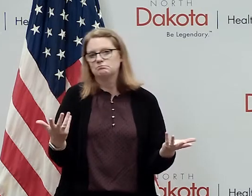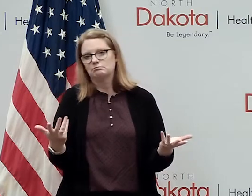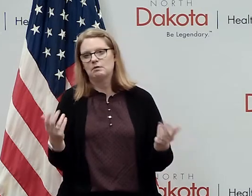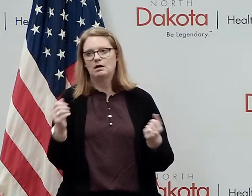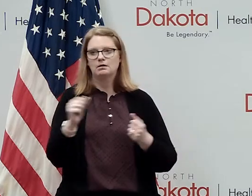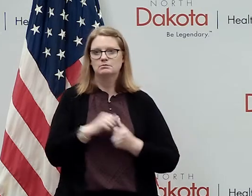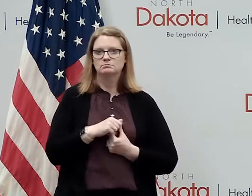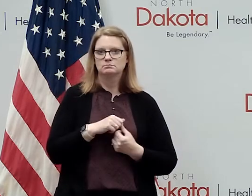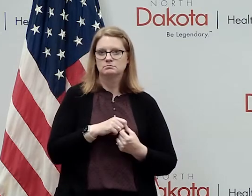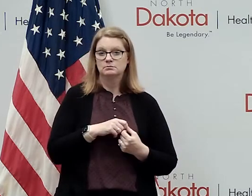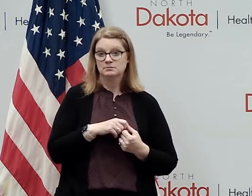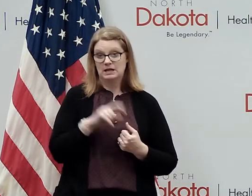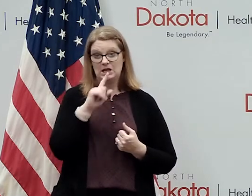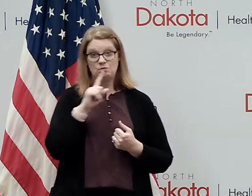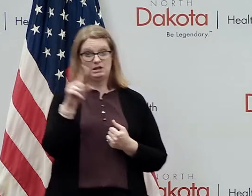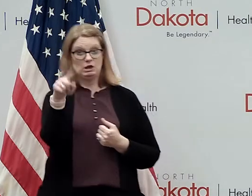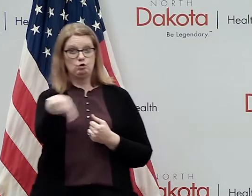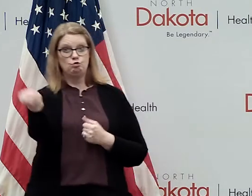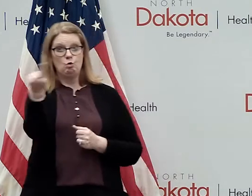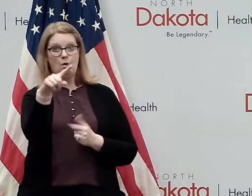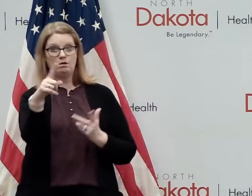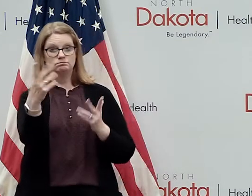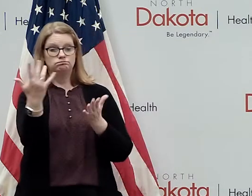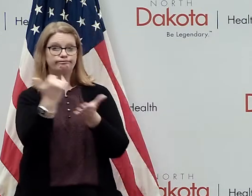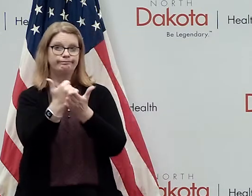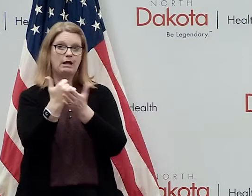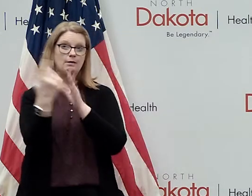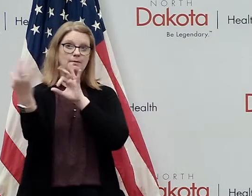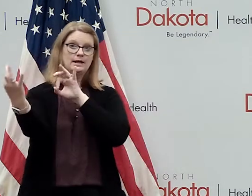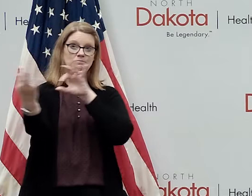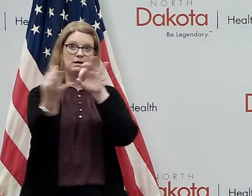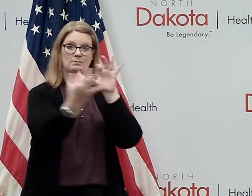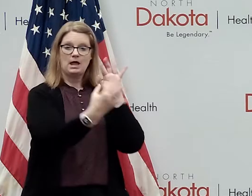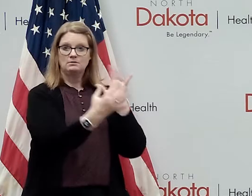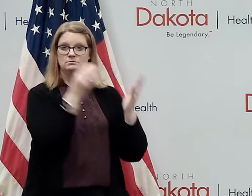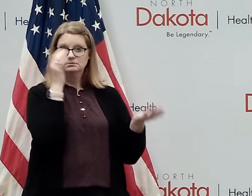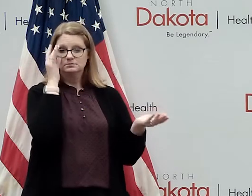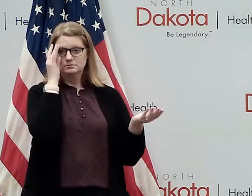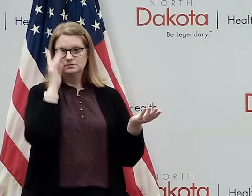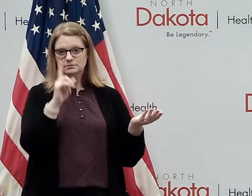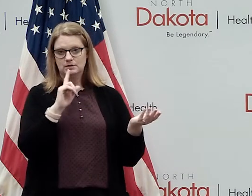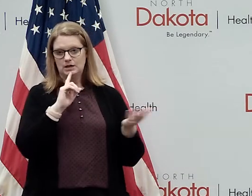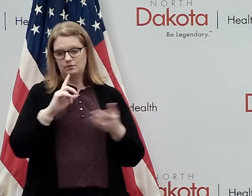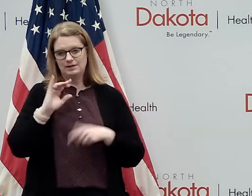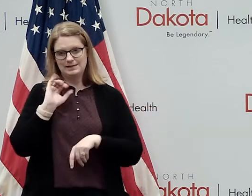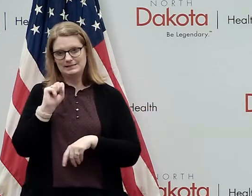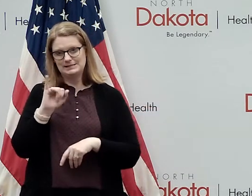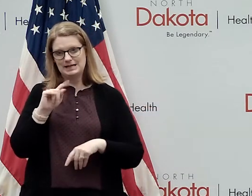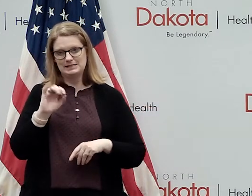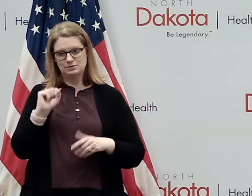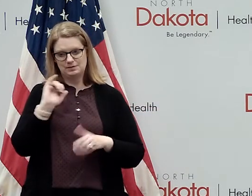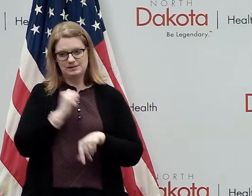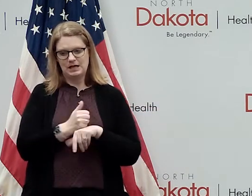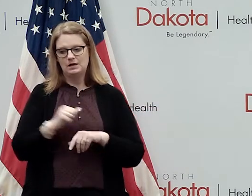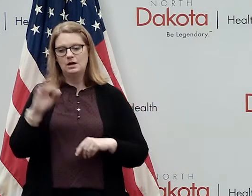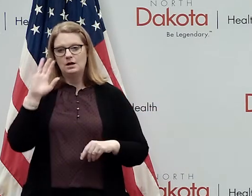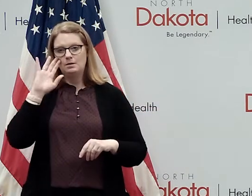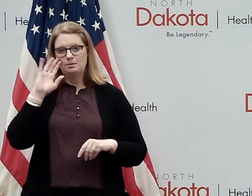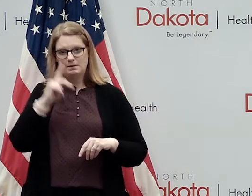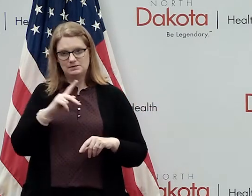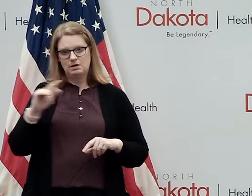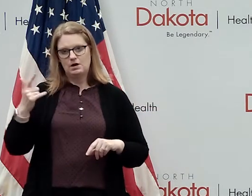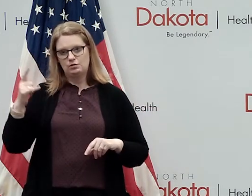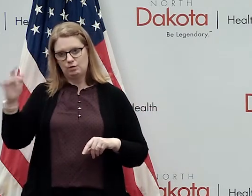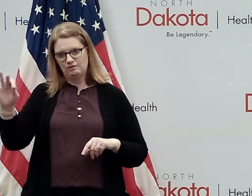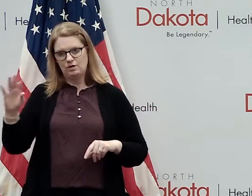appreciate all of your help in getting the word out about the sites that we've got set up in Fargo, Bismarck, and Minot, and coming to Grand Forks,